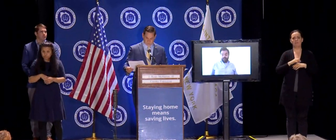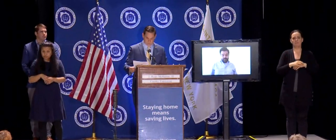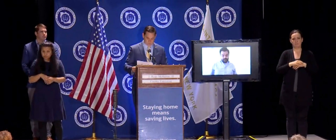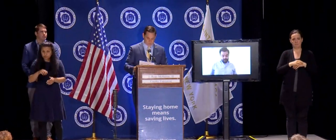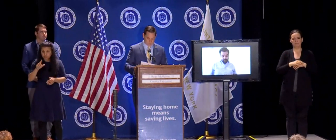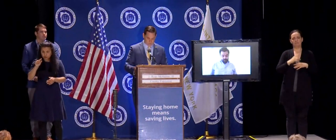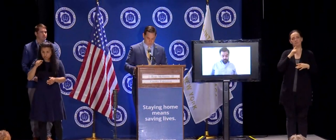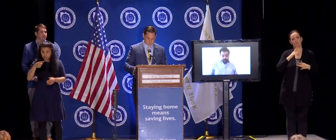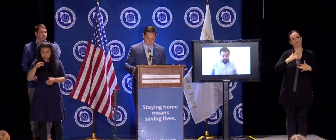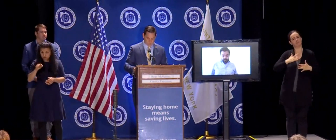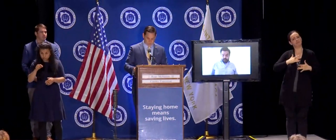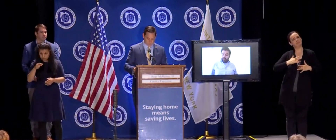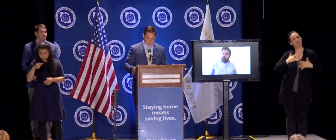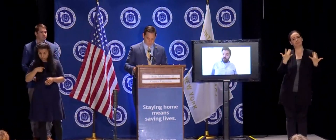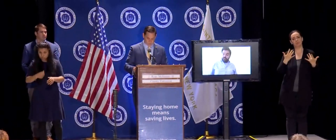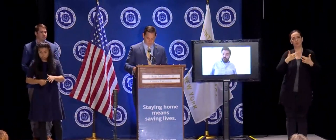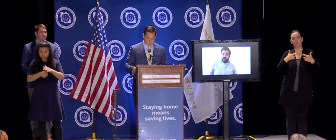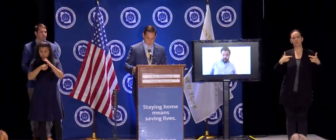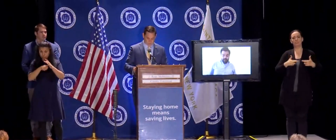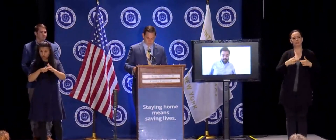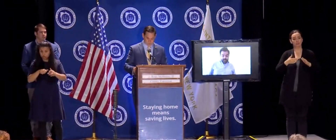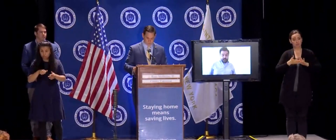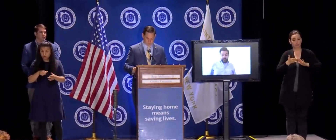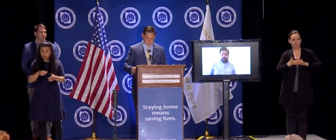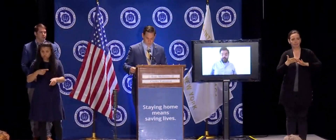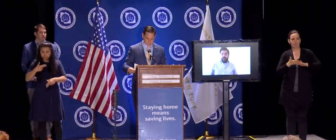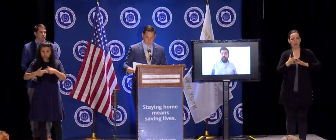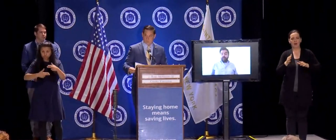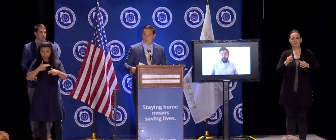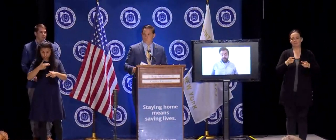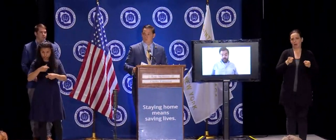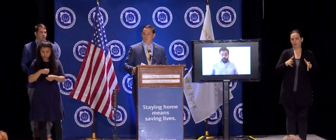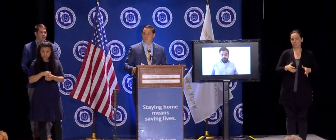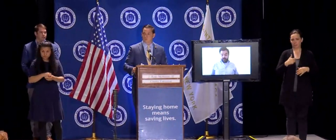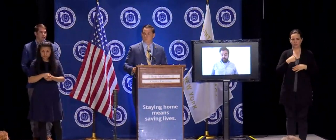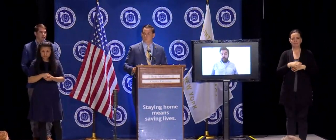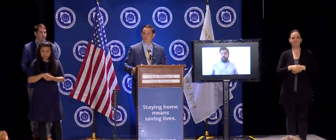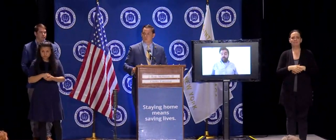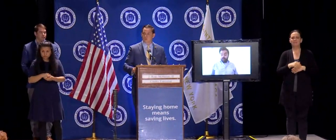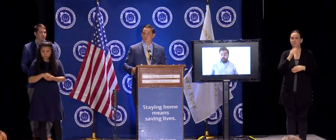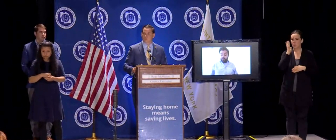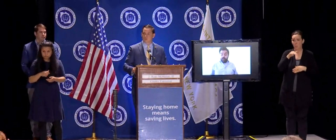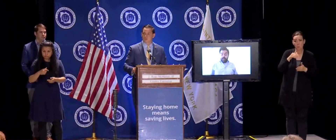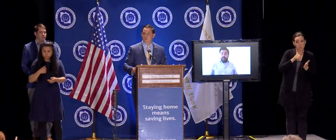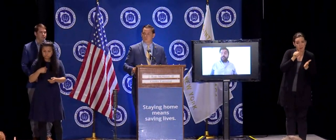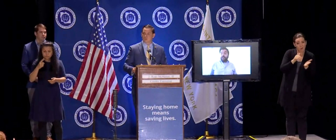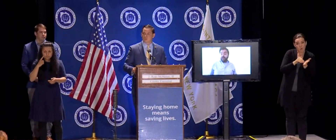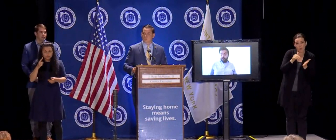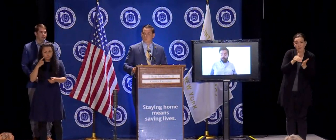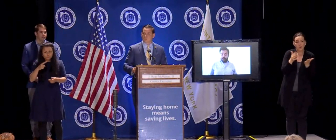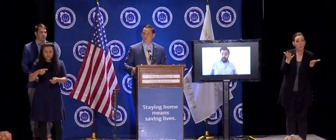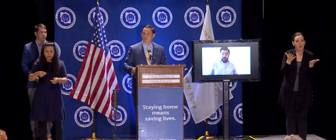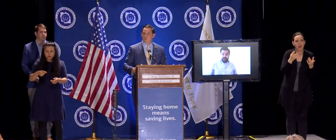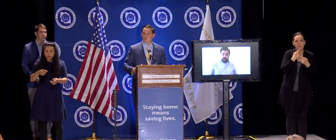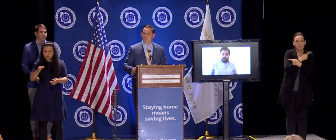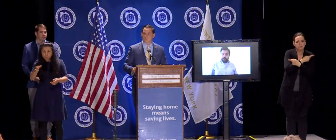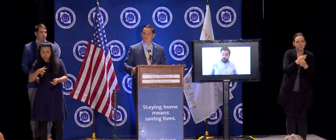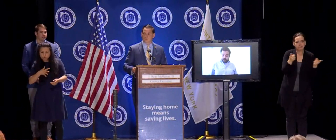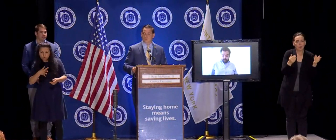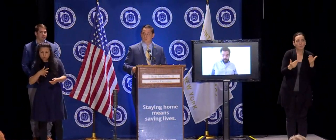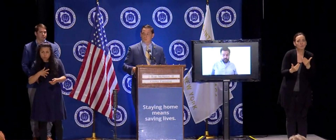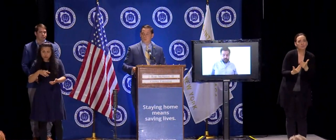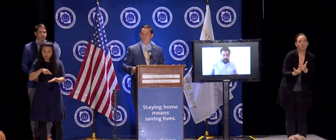of operations. It's not often that we get the opportunity to announce the launch of a new Amazon operations